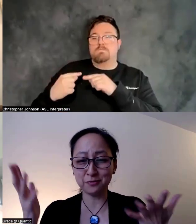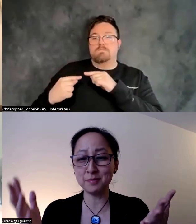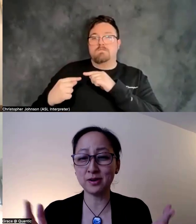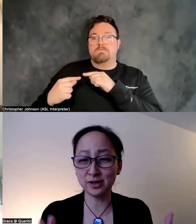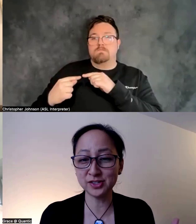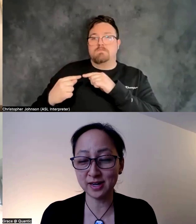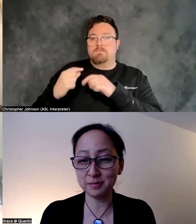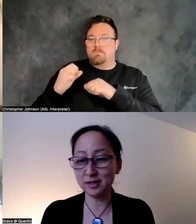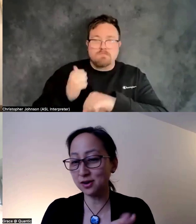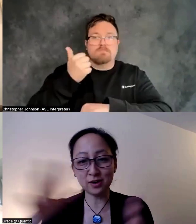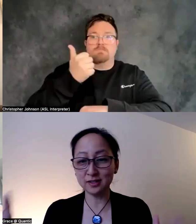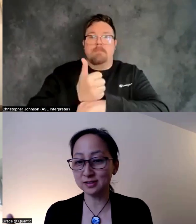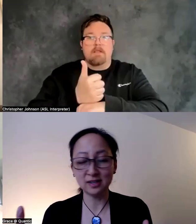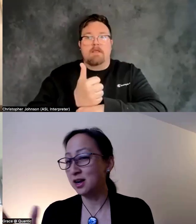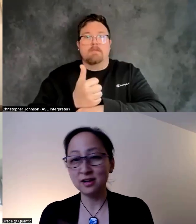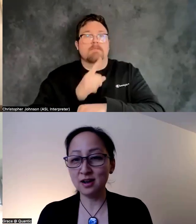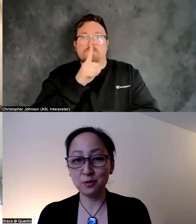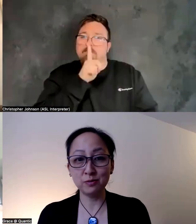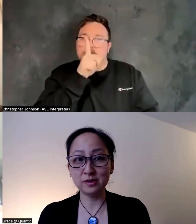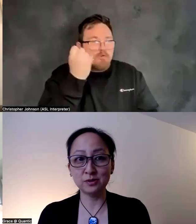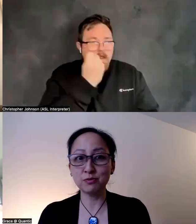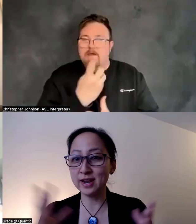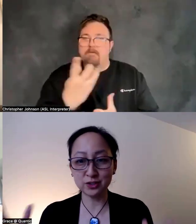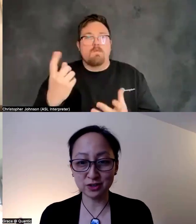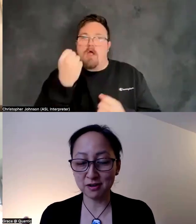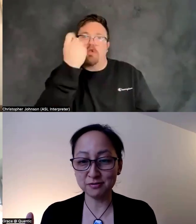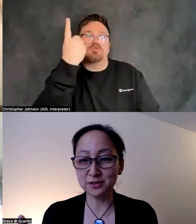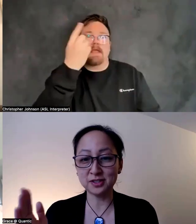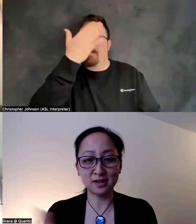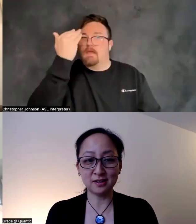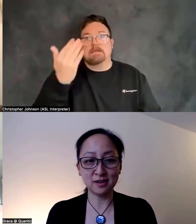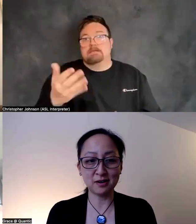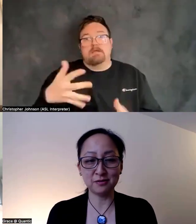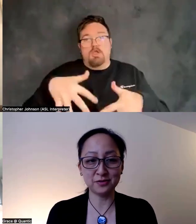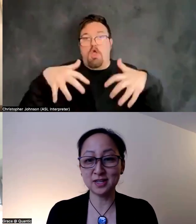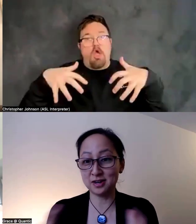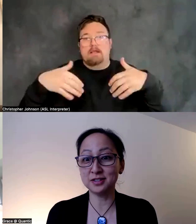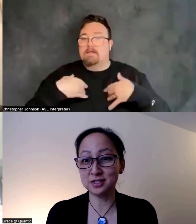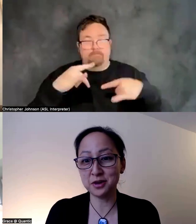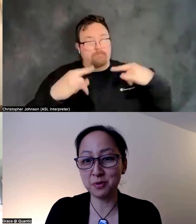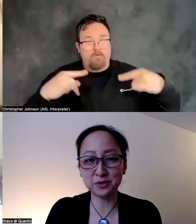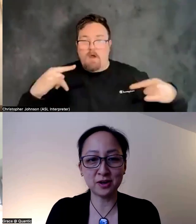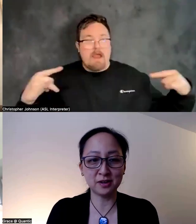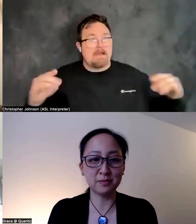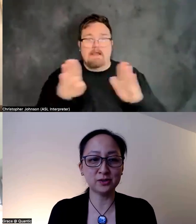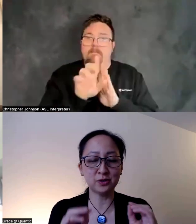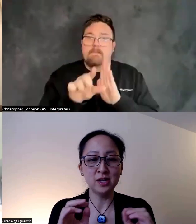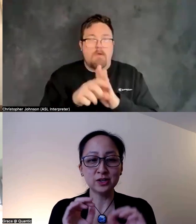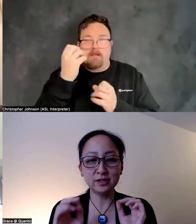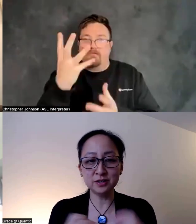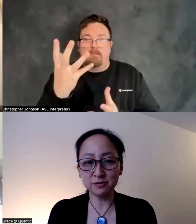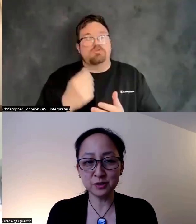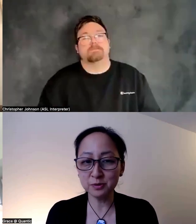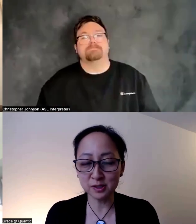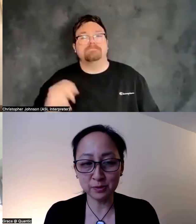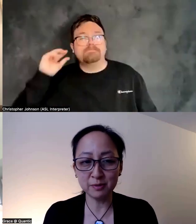really kind of frame our understanding, because our audience is a range of understanding of the technologies that you're both talking about. So